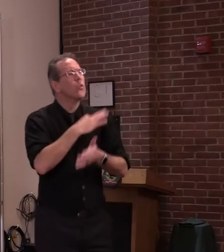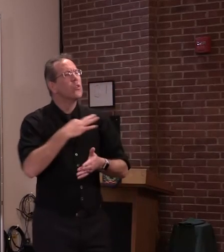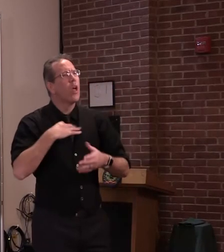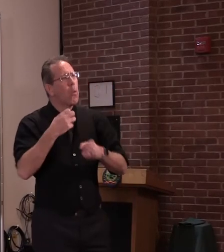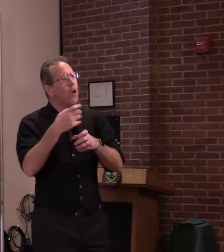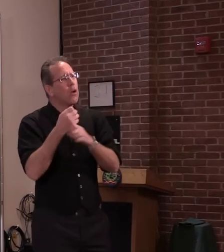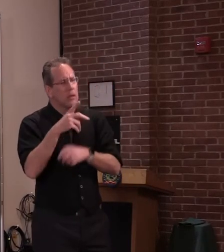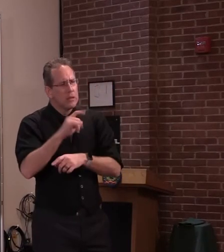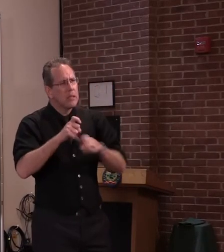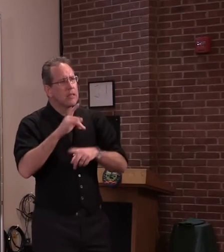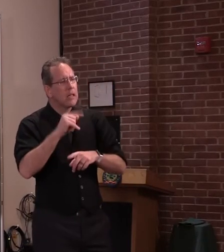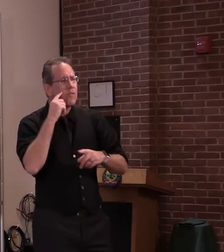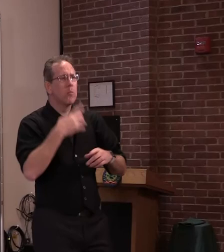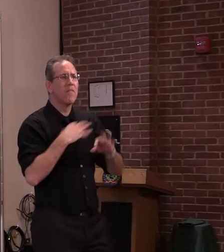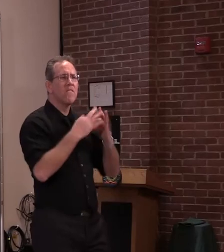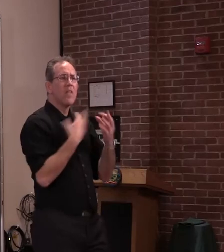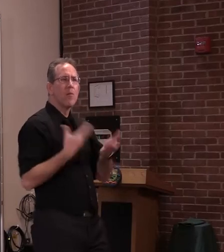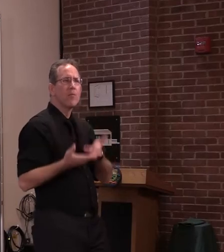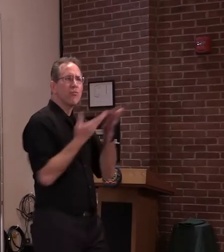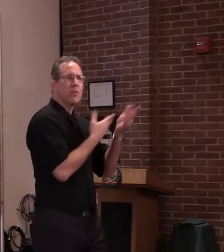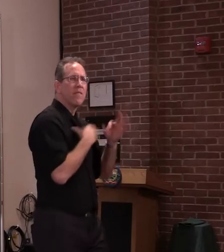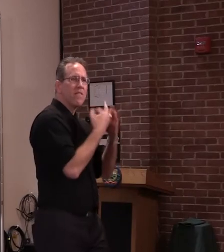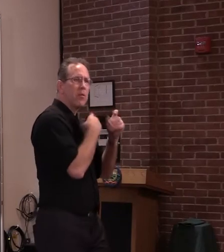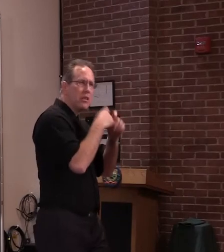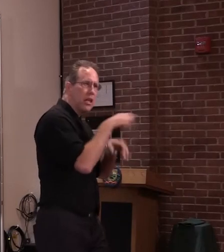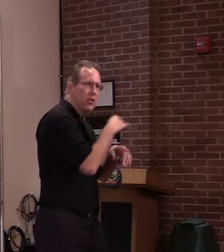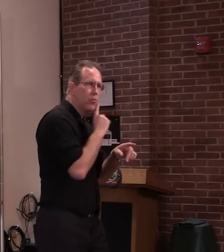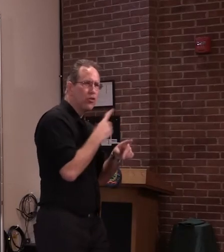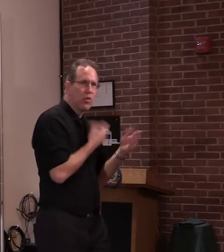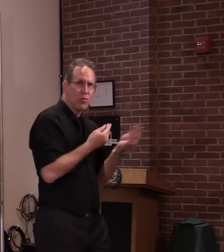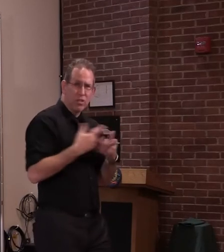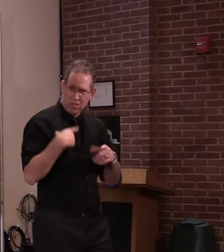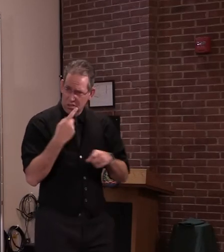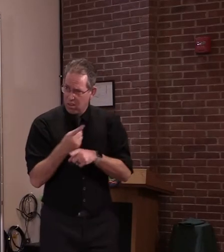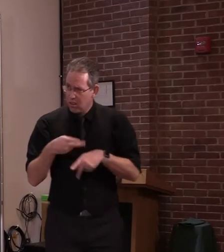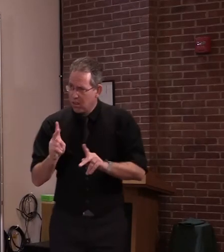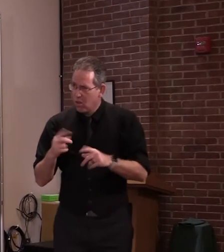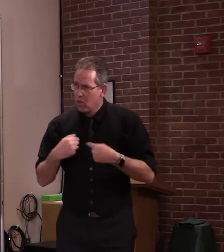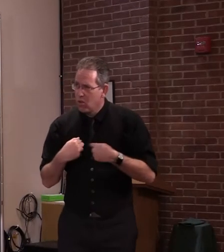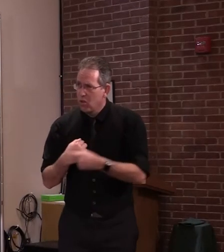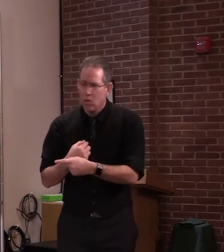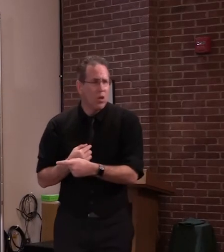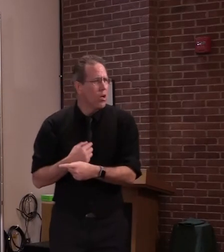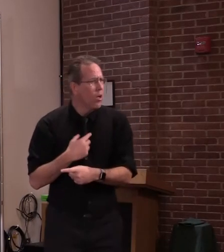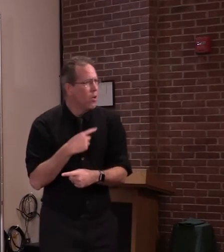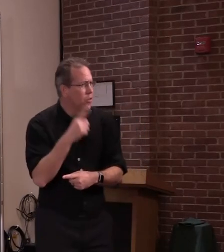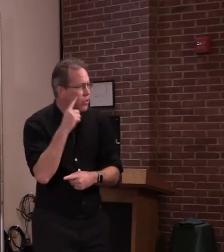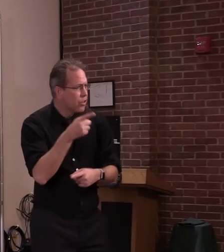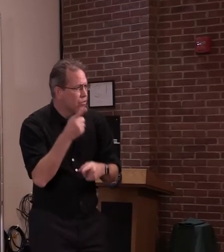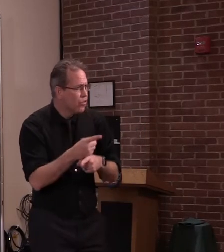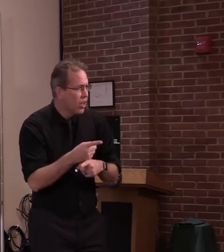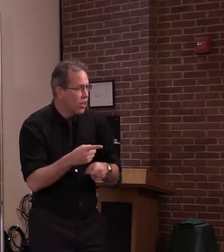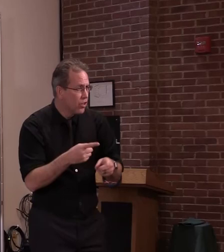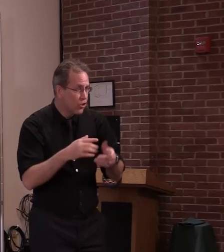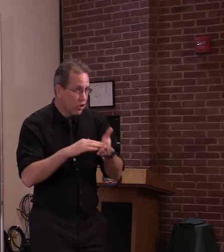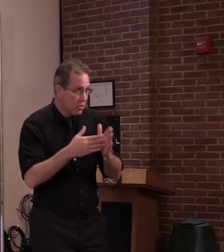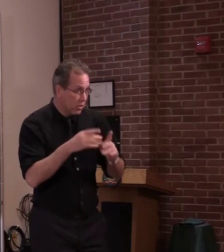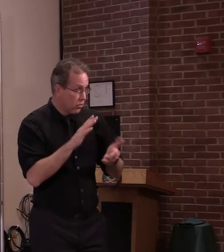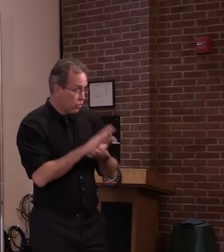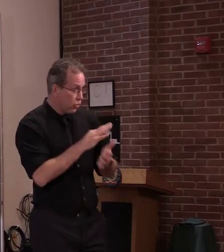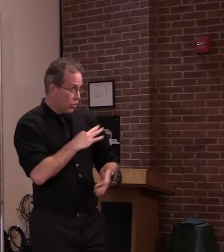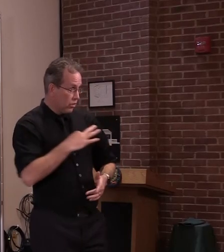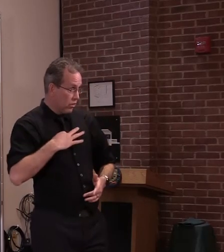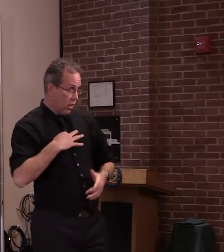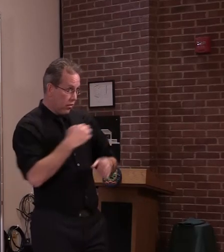Yeah, I think I heard your question. A staff member who's concerned or wants to know more information about access to kits at school?